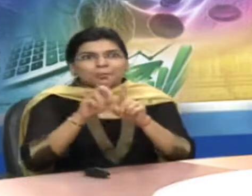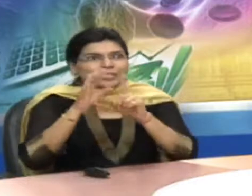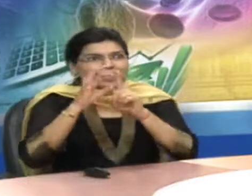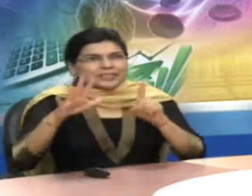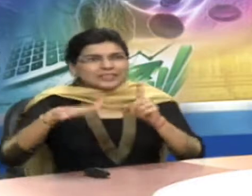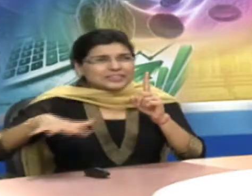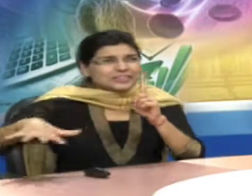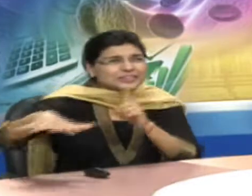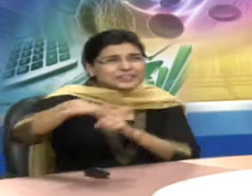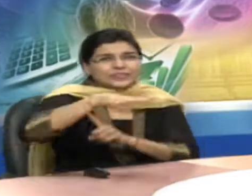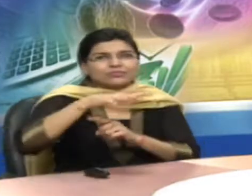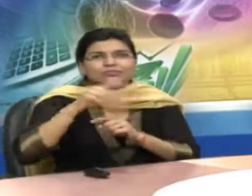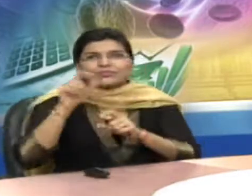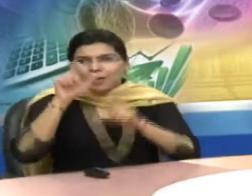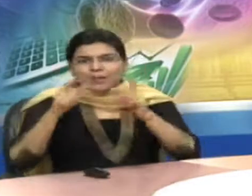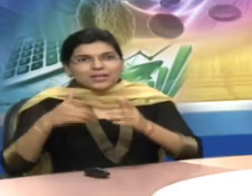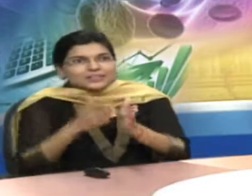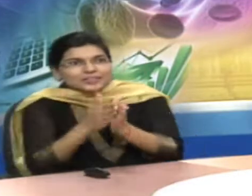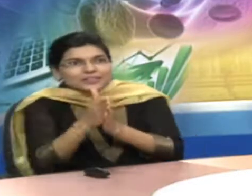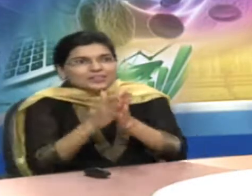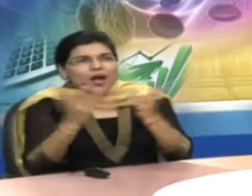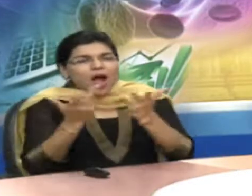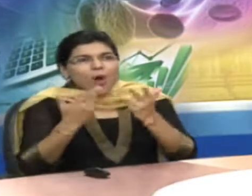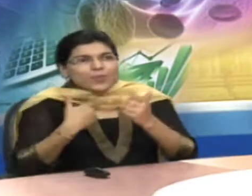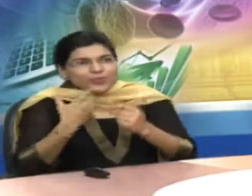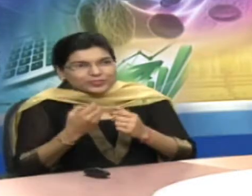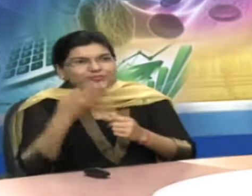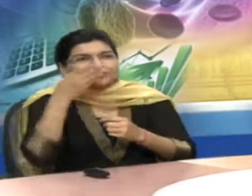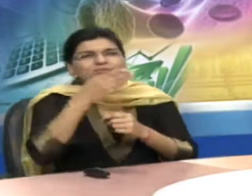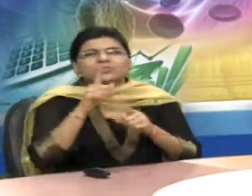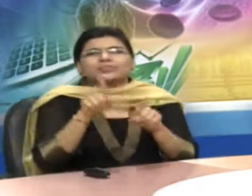that can be, to go in the forest and see the animals,